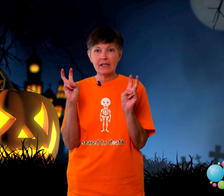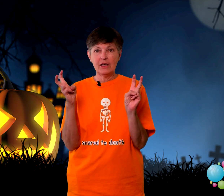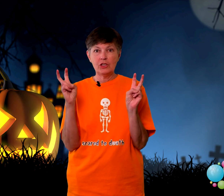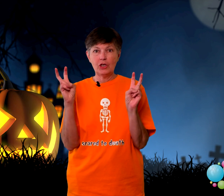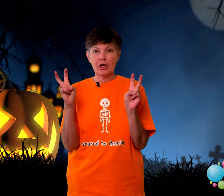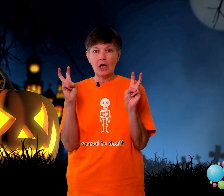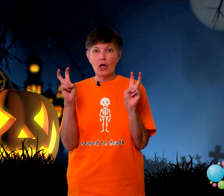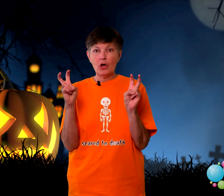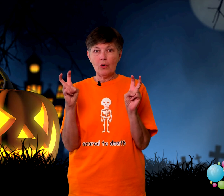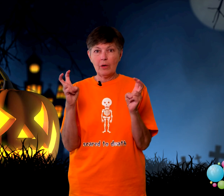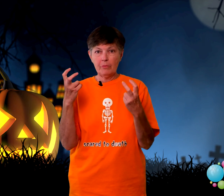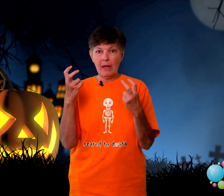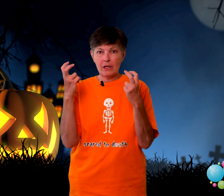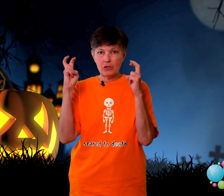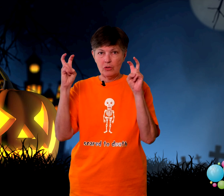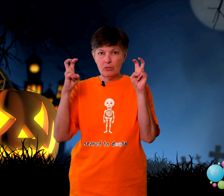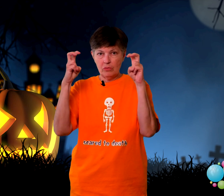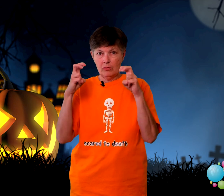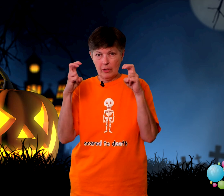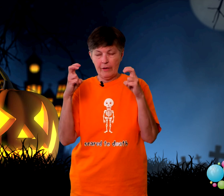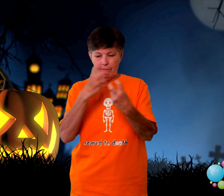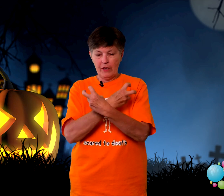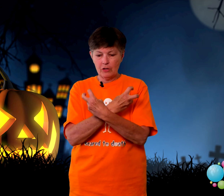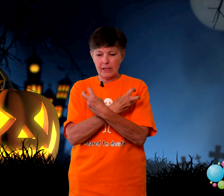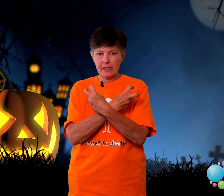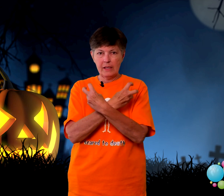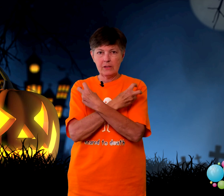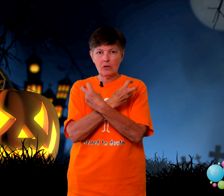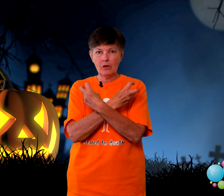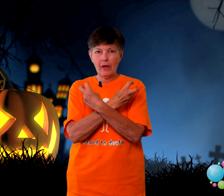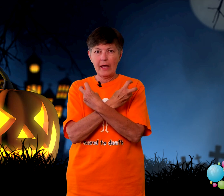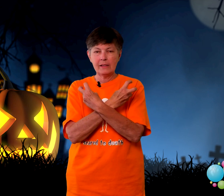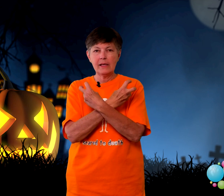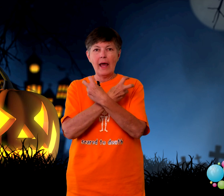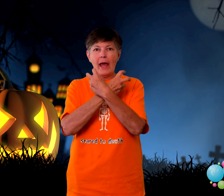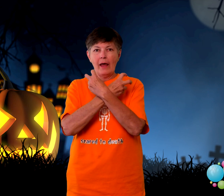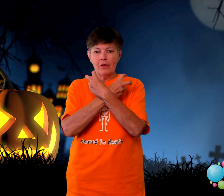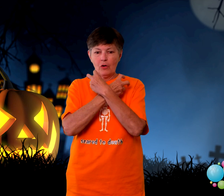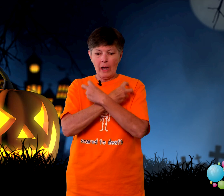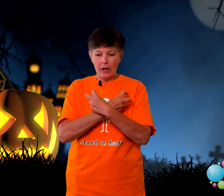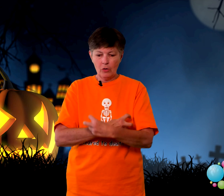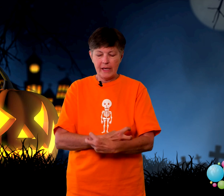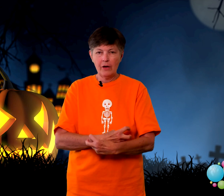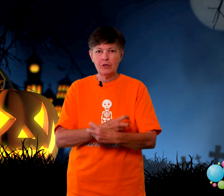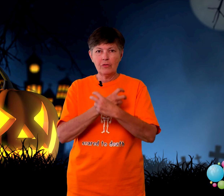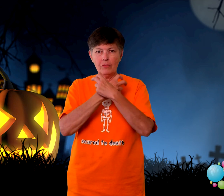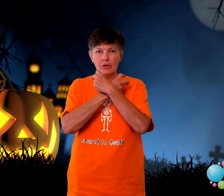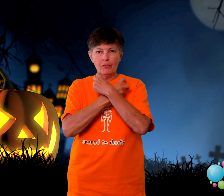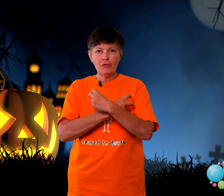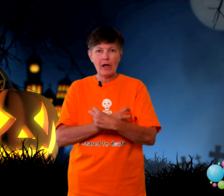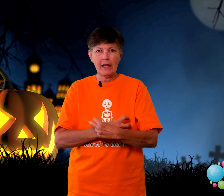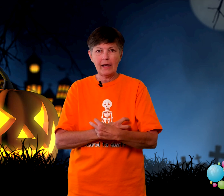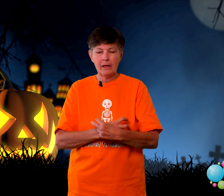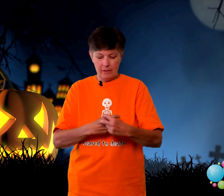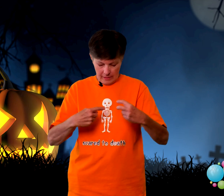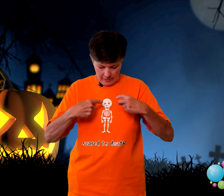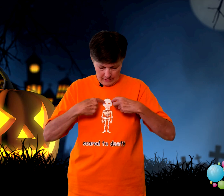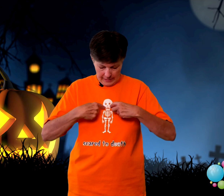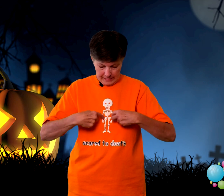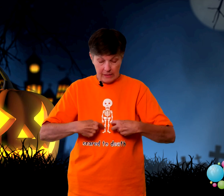skeletons, you're going to make two like fingers like this, hook hands, and go down your front like this little